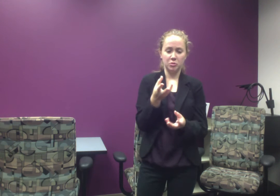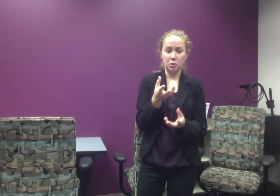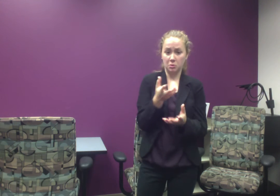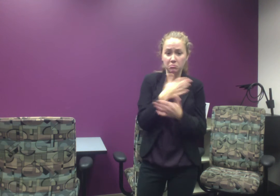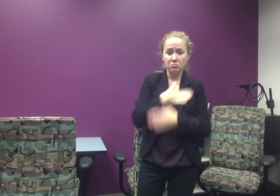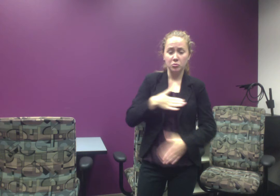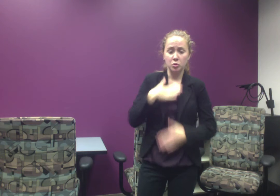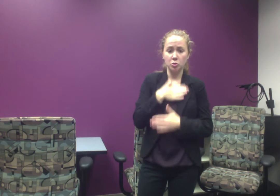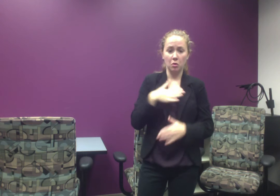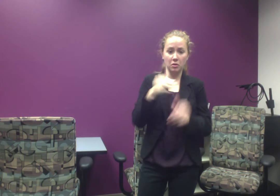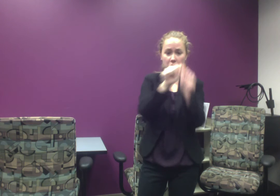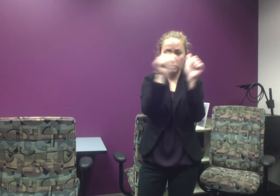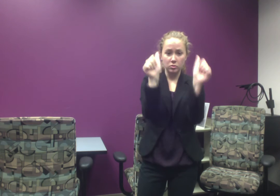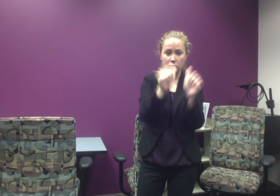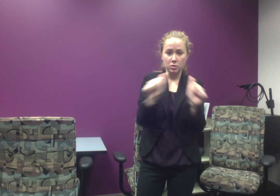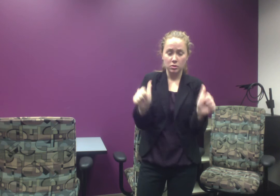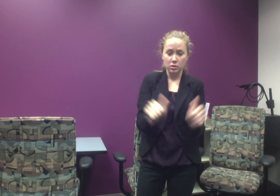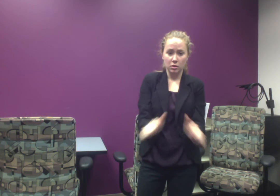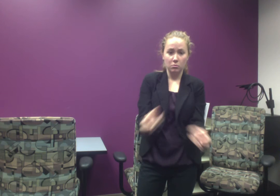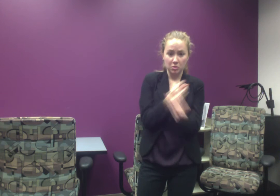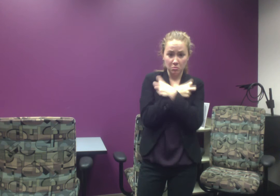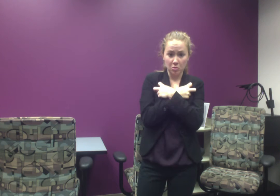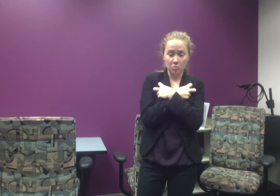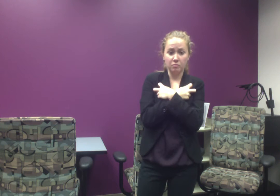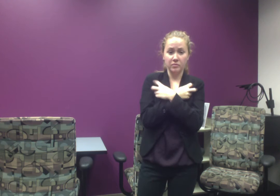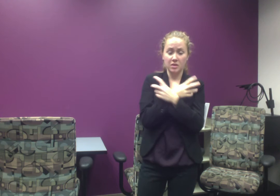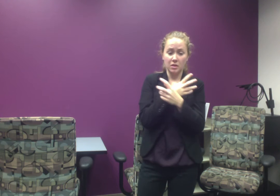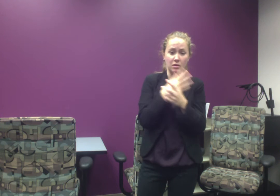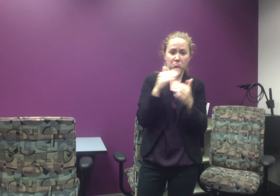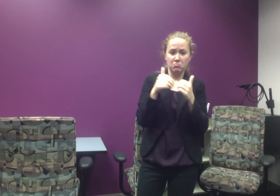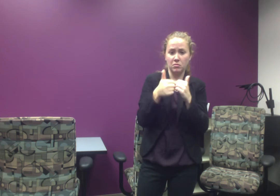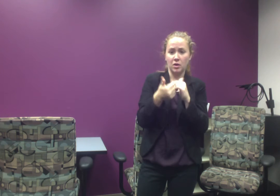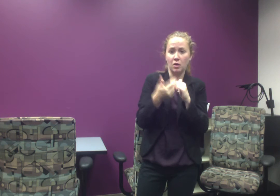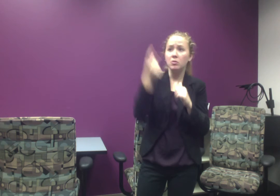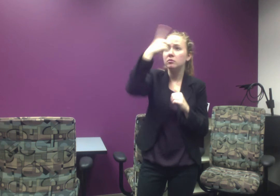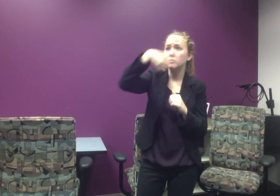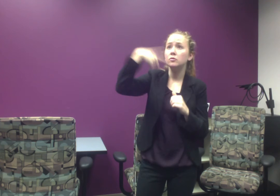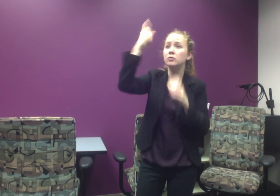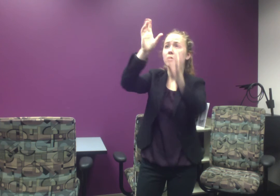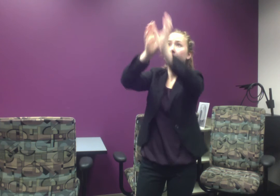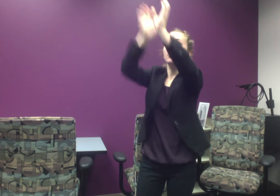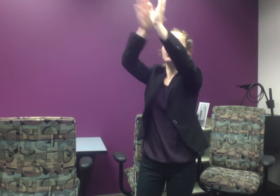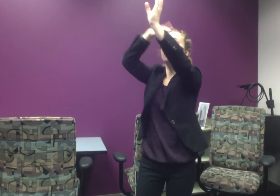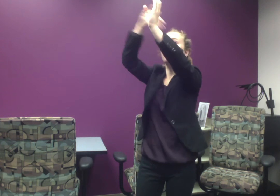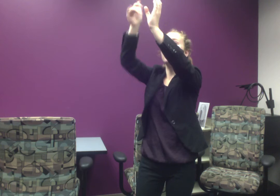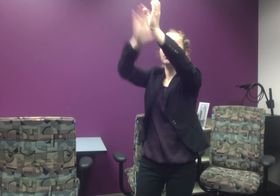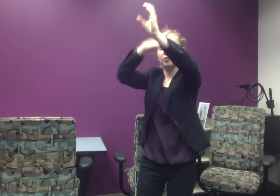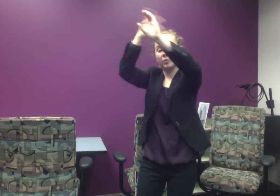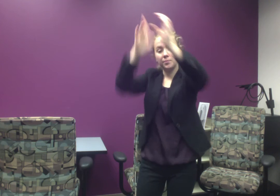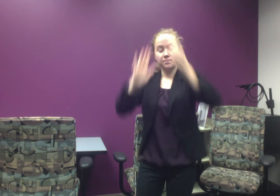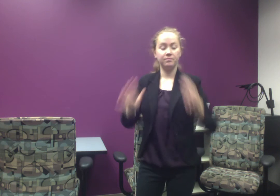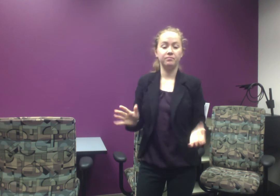liked the shapes. And she liked the way it looked in the sky. Here's another one. This is a red, white, and blue skull.